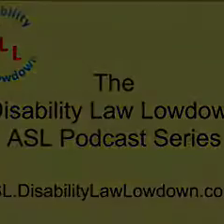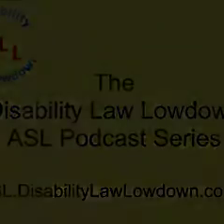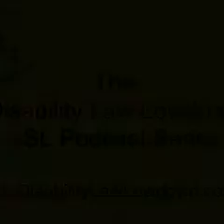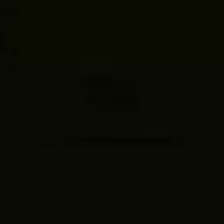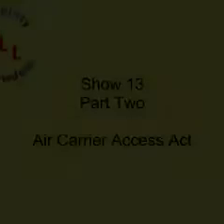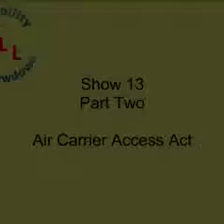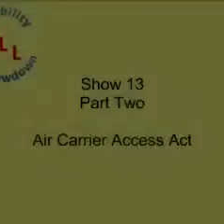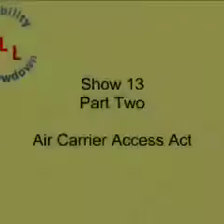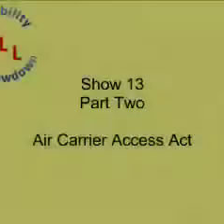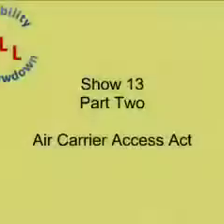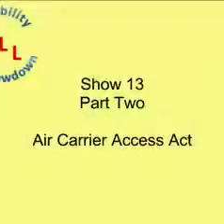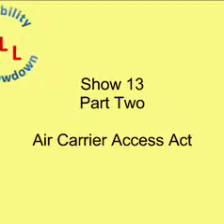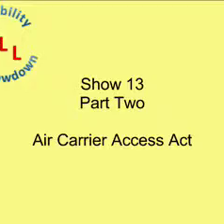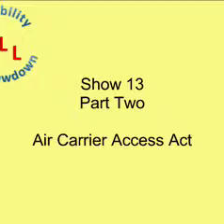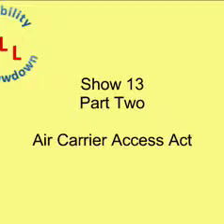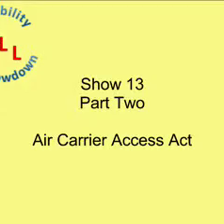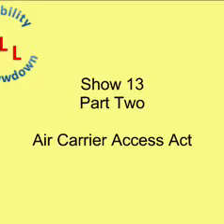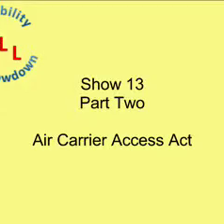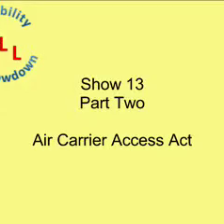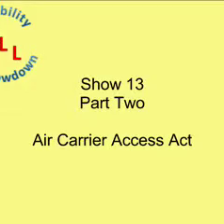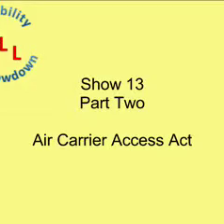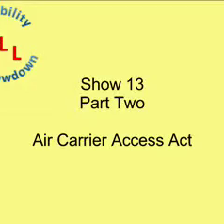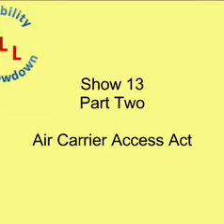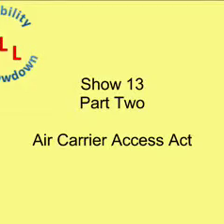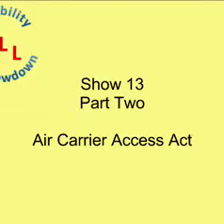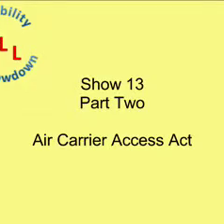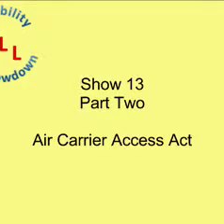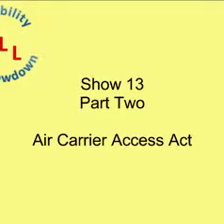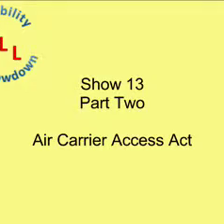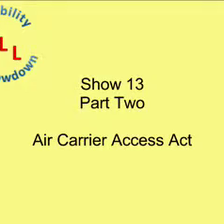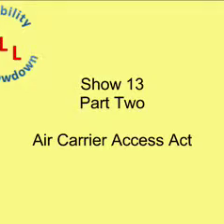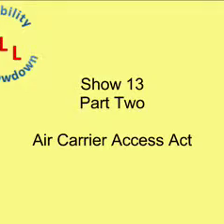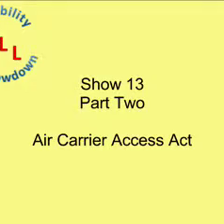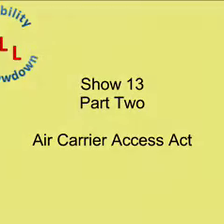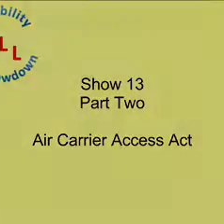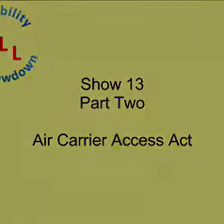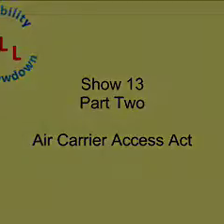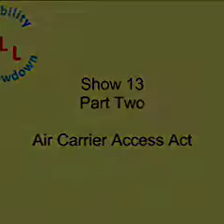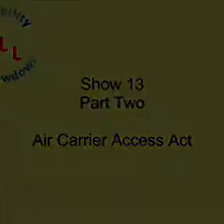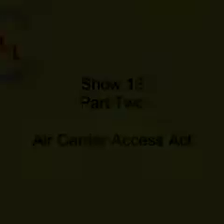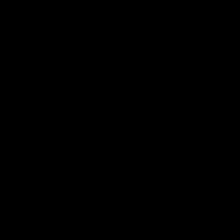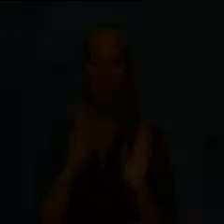series. Show 13, Part 2, Air Carrier Access Act.